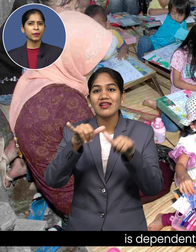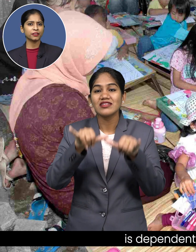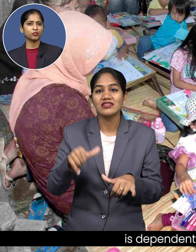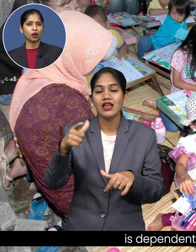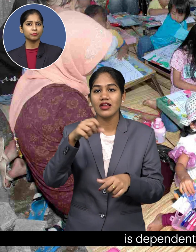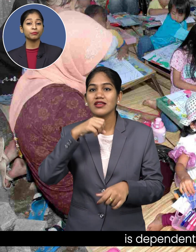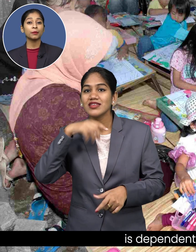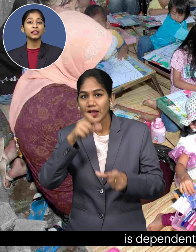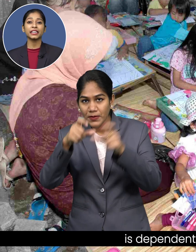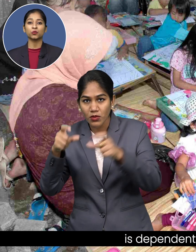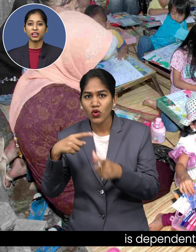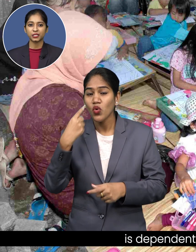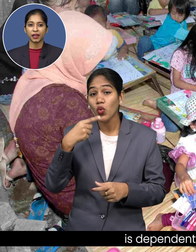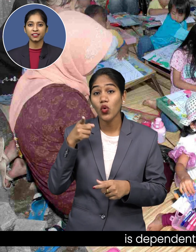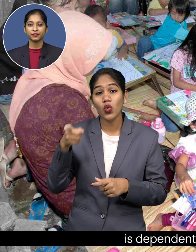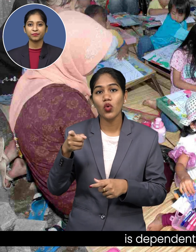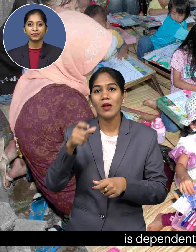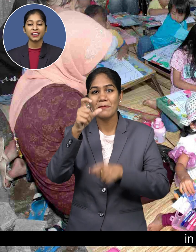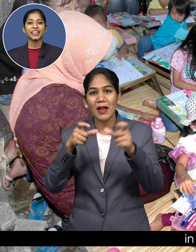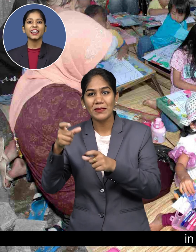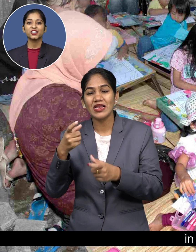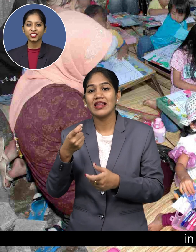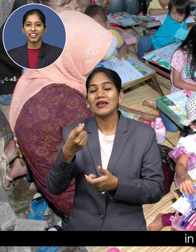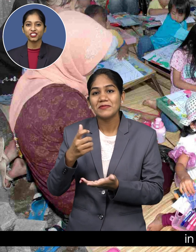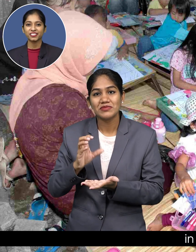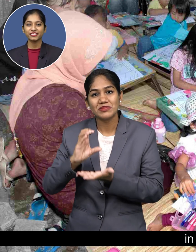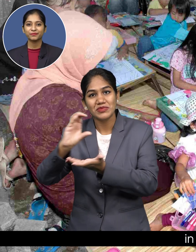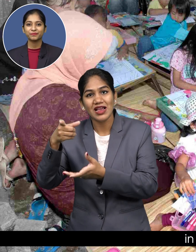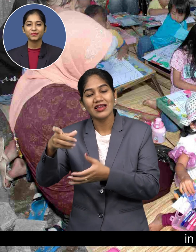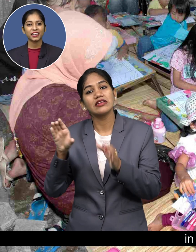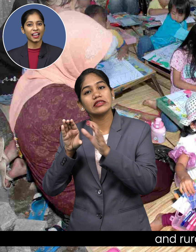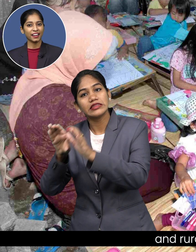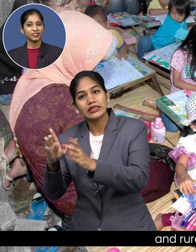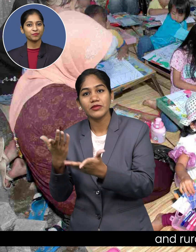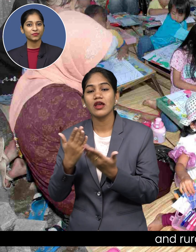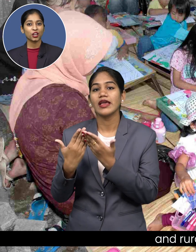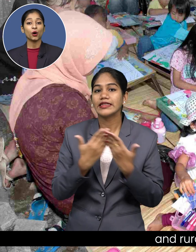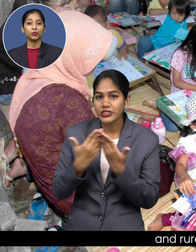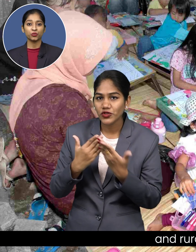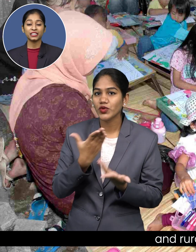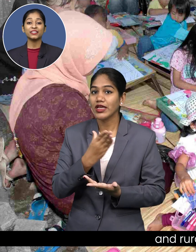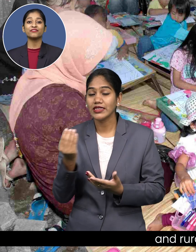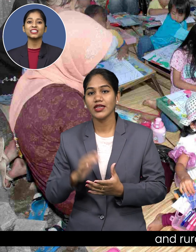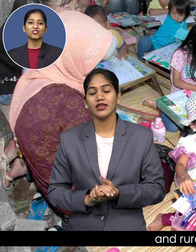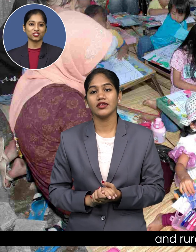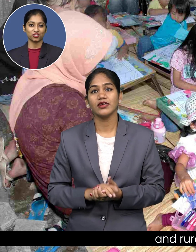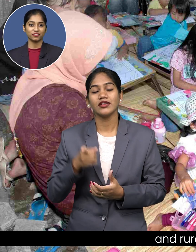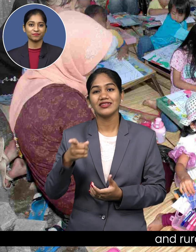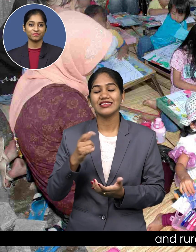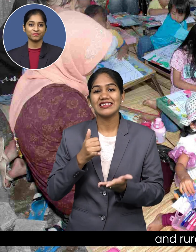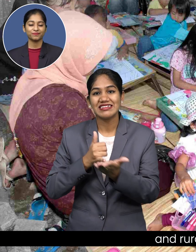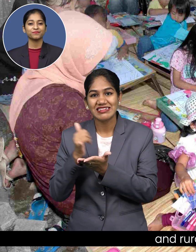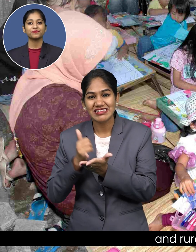is dependent on public investment in education and rural